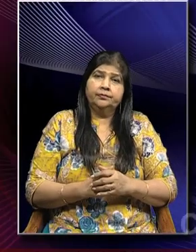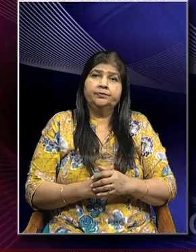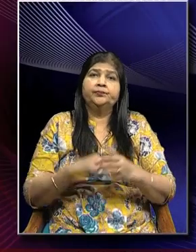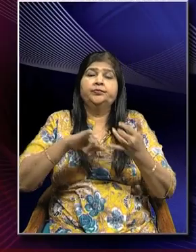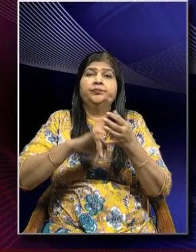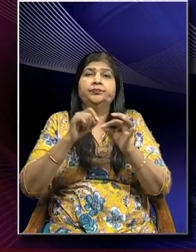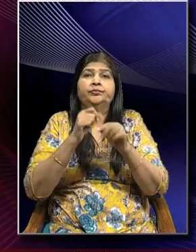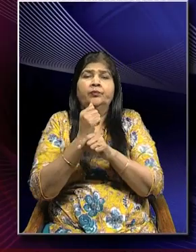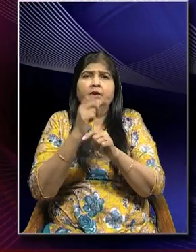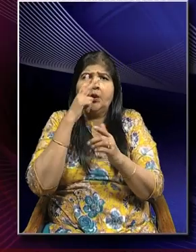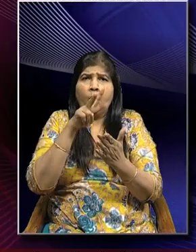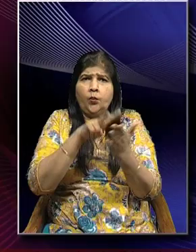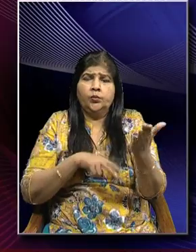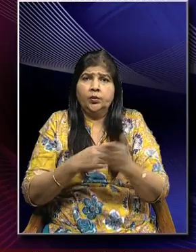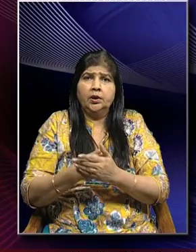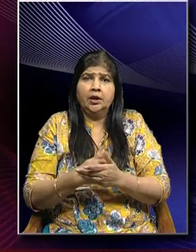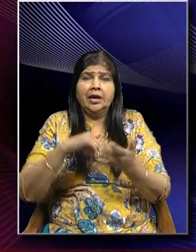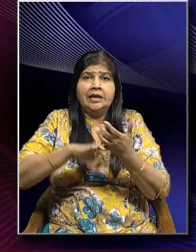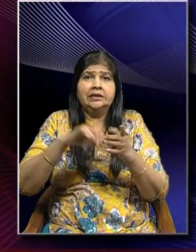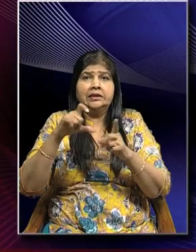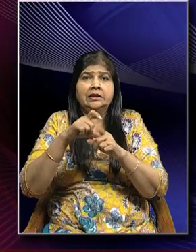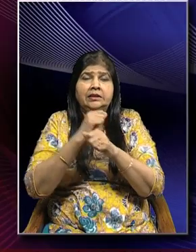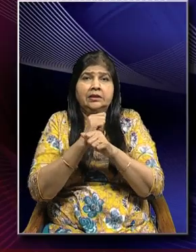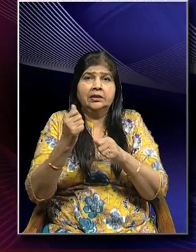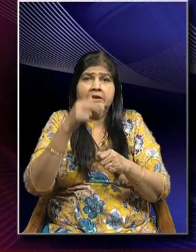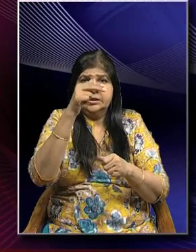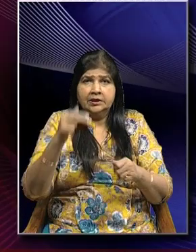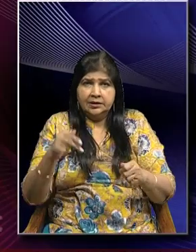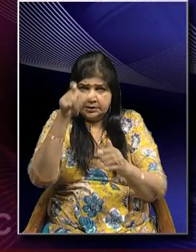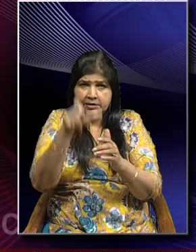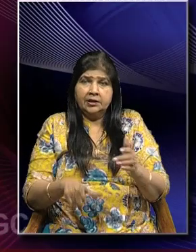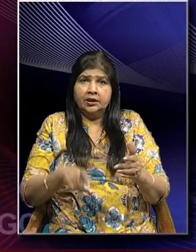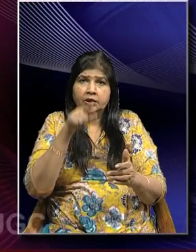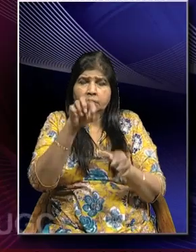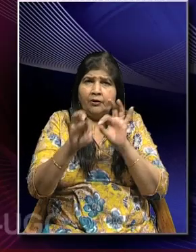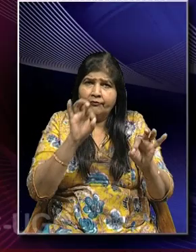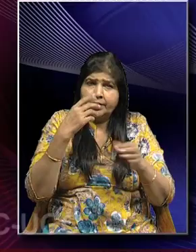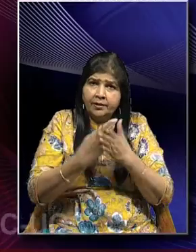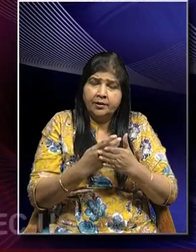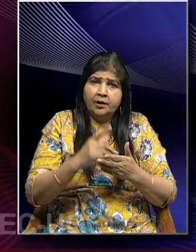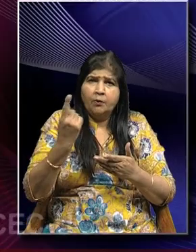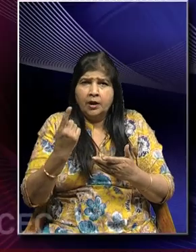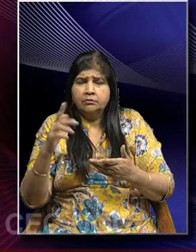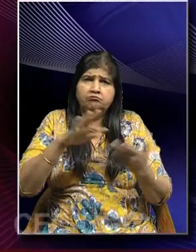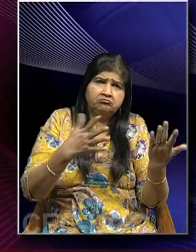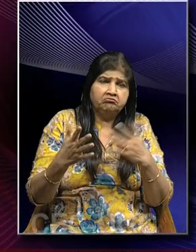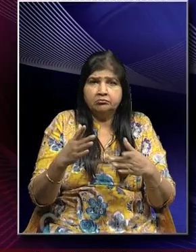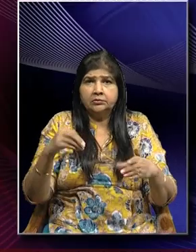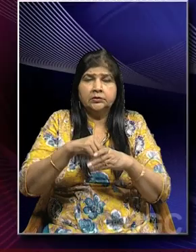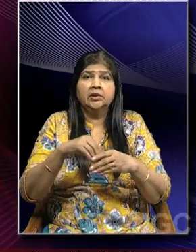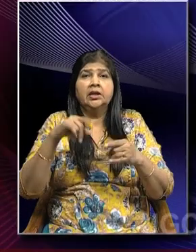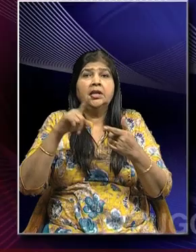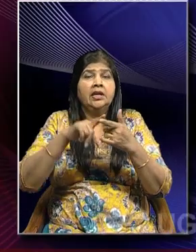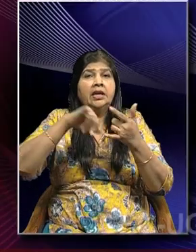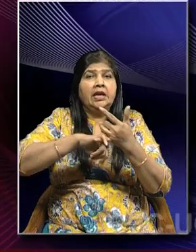And if you go through these SDGs, the 17 SDGs, and you find that in one way or the other,